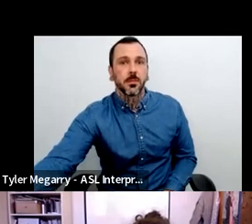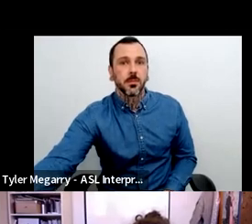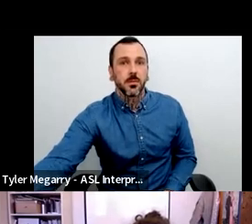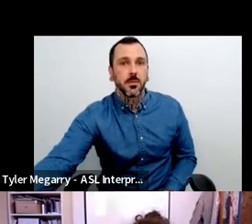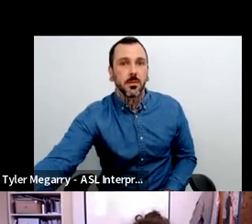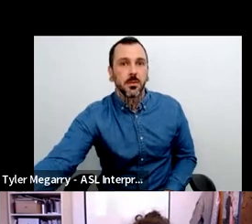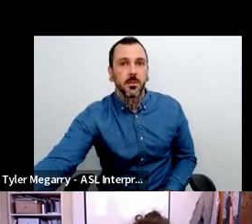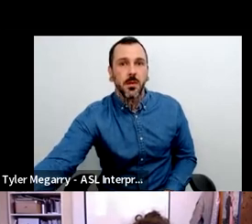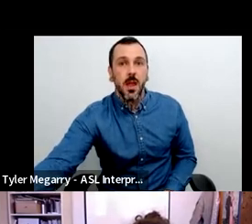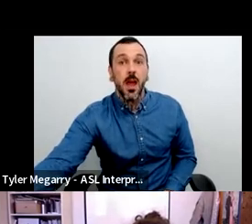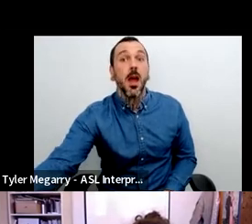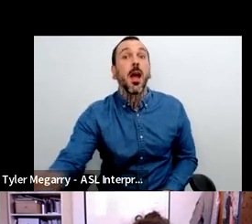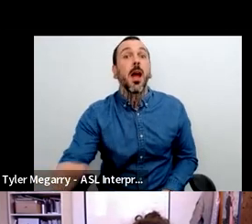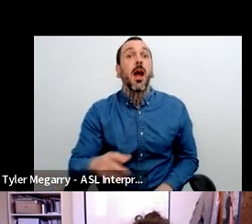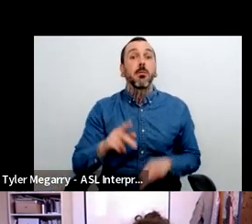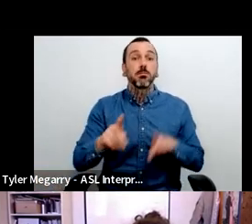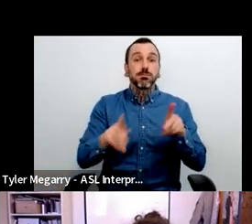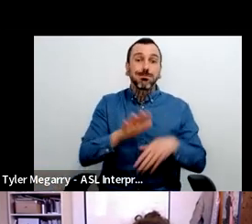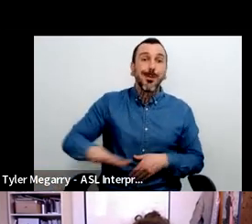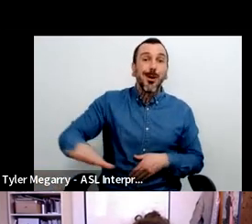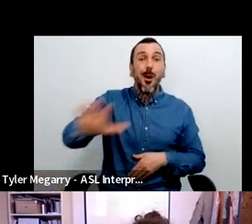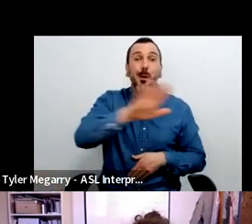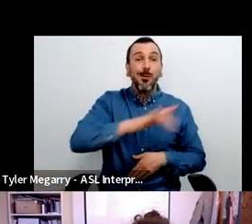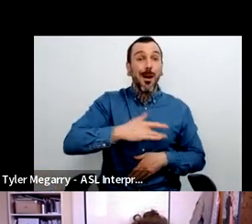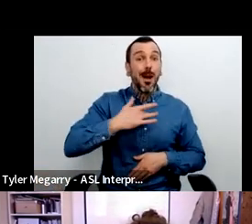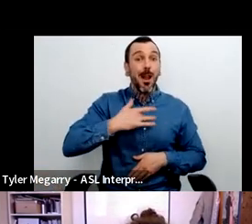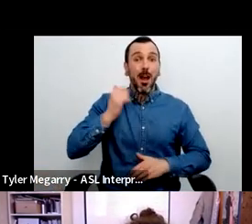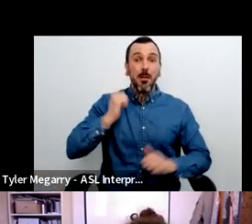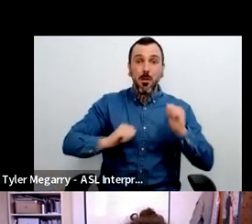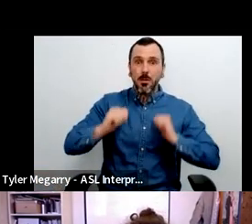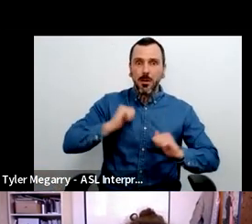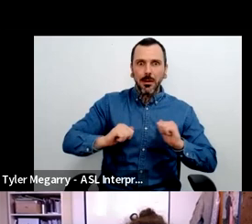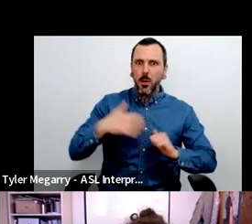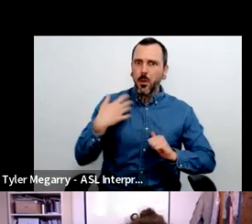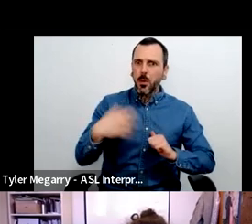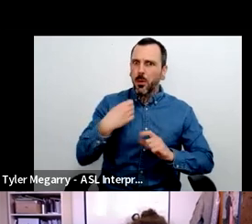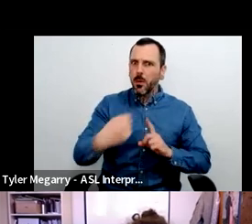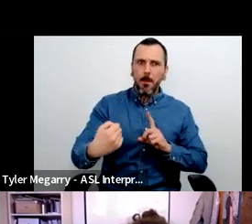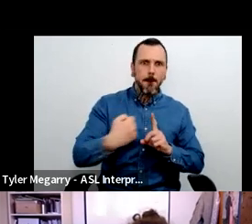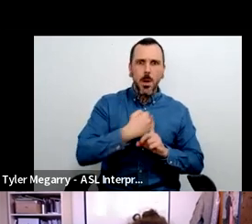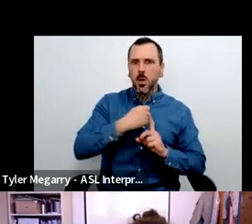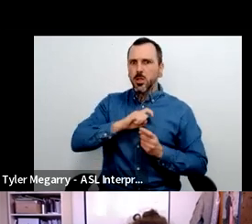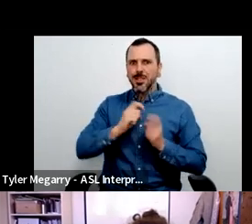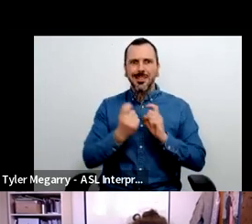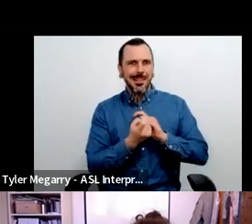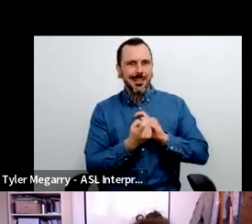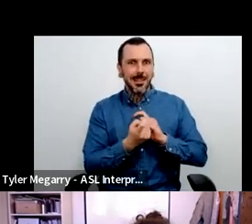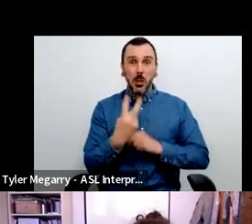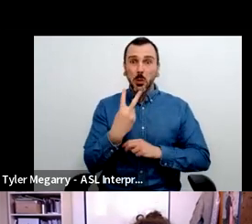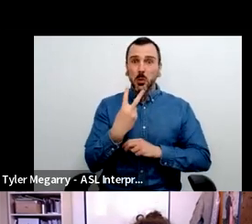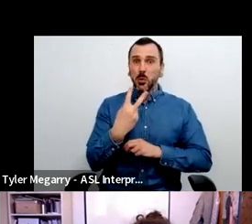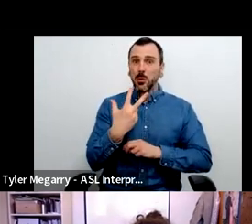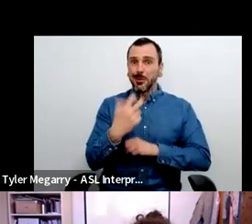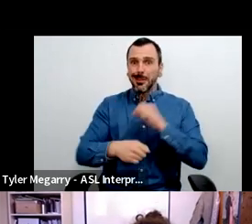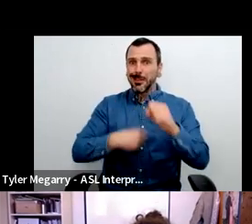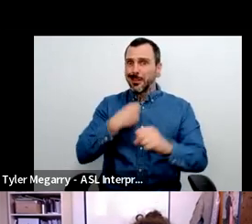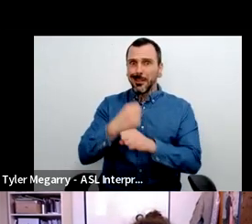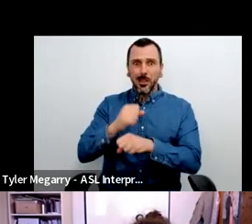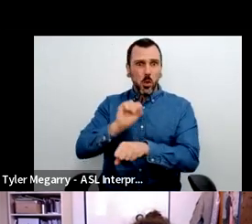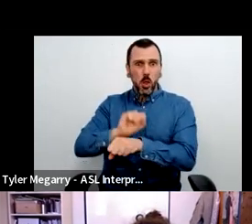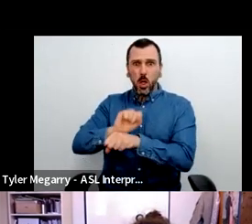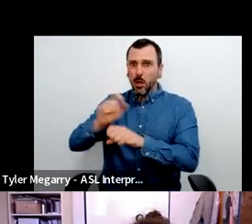really been, shaken to their core. A lot of their work was just ended for about a 2 or 3 year period,